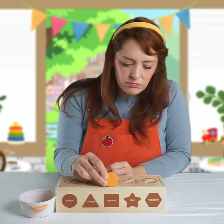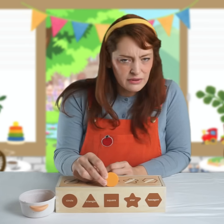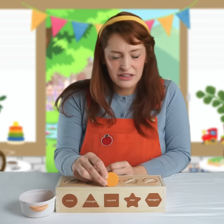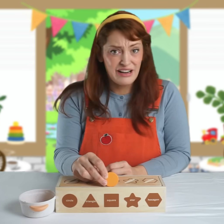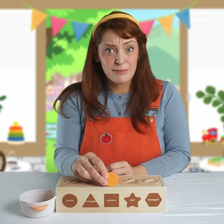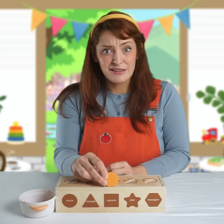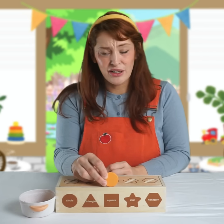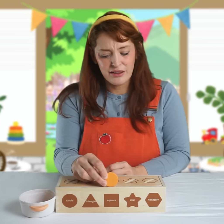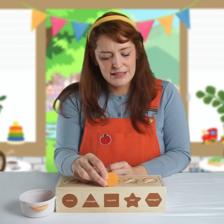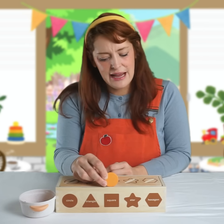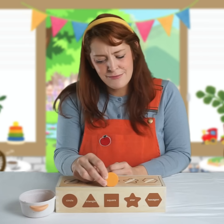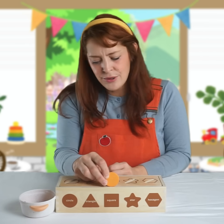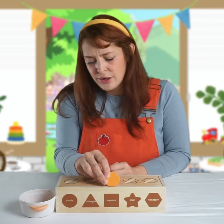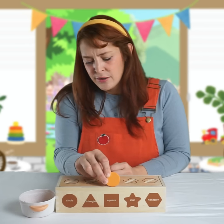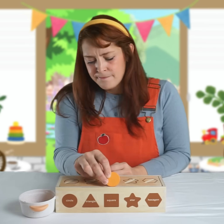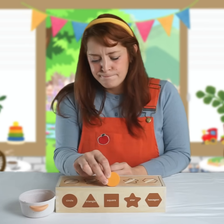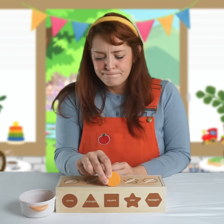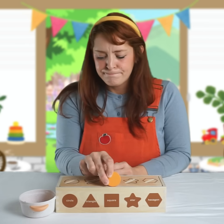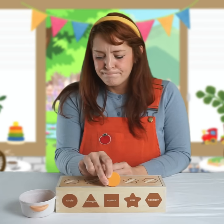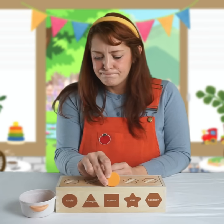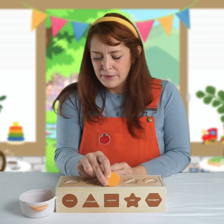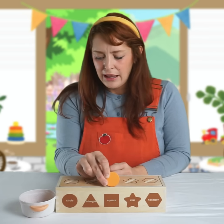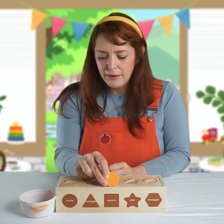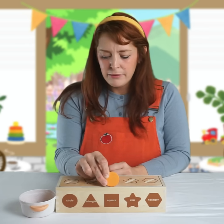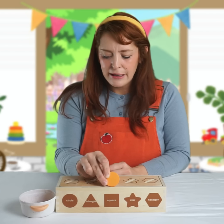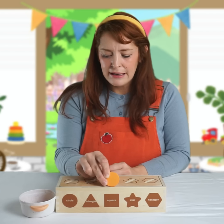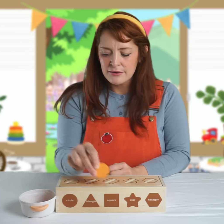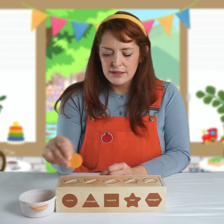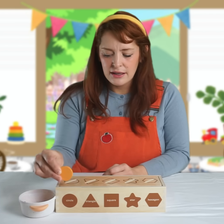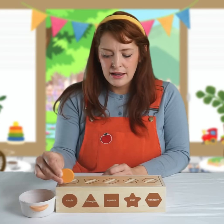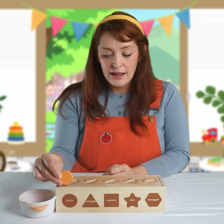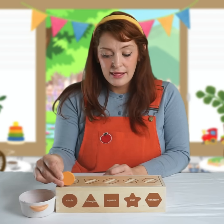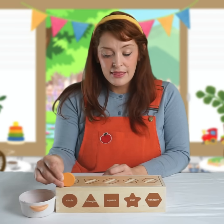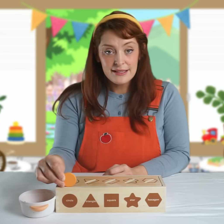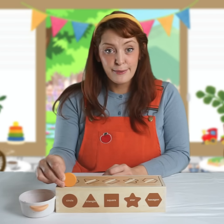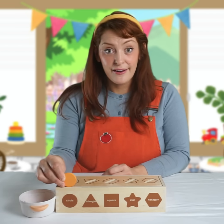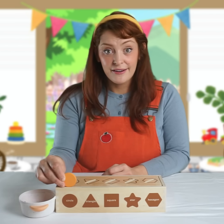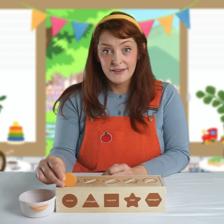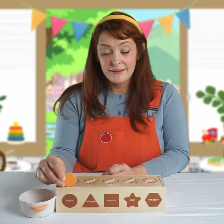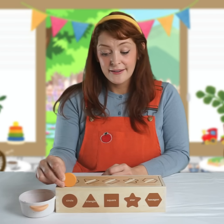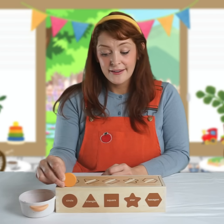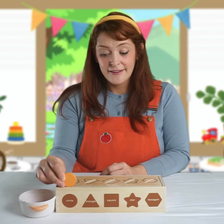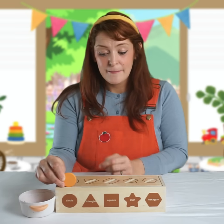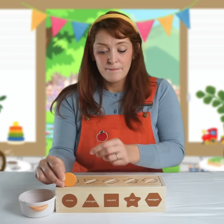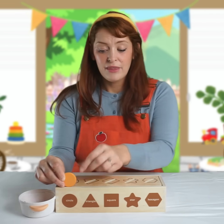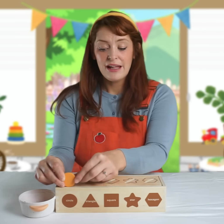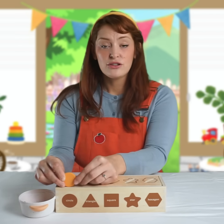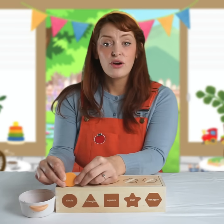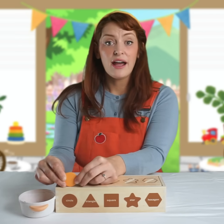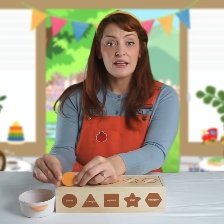That shape doesn't look the same. How about this one? Let's try